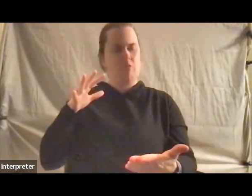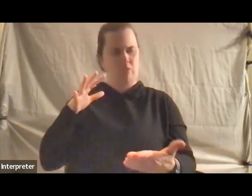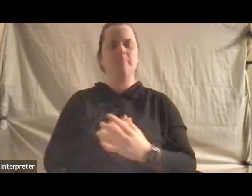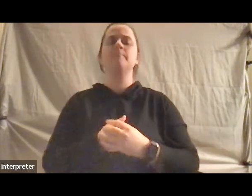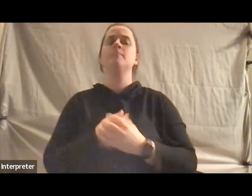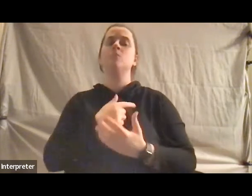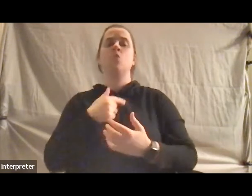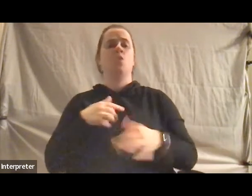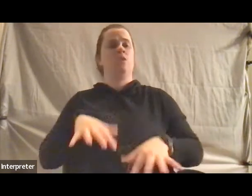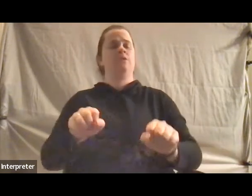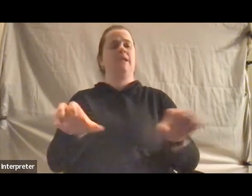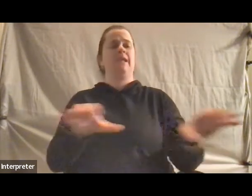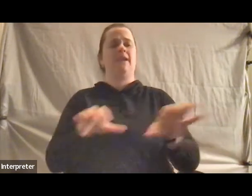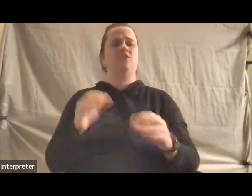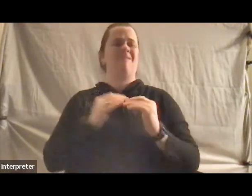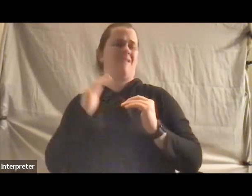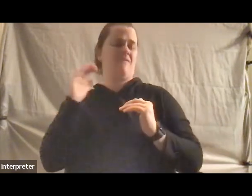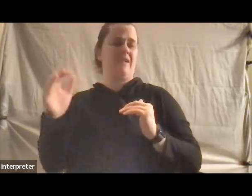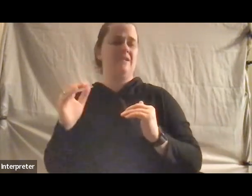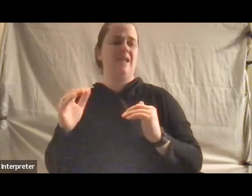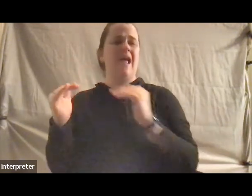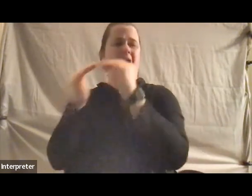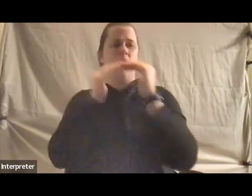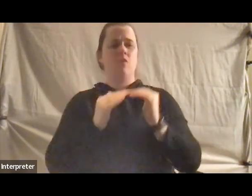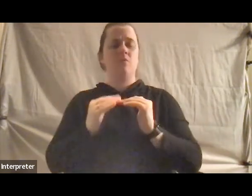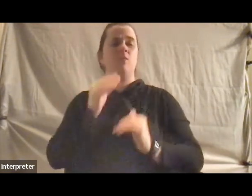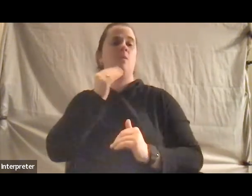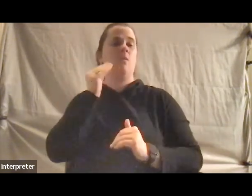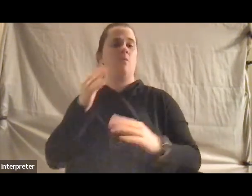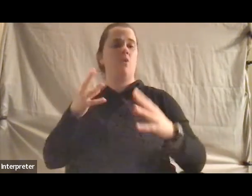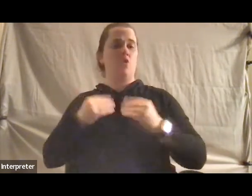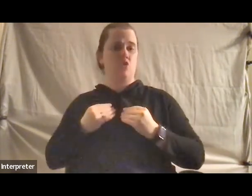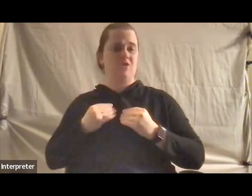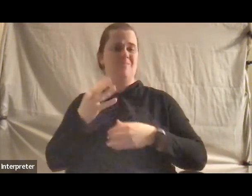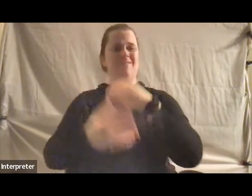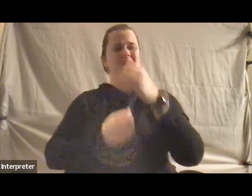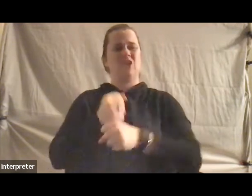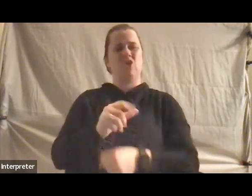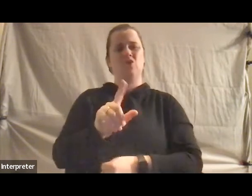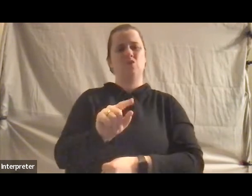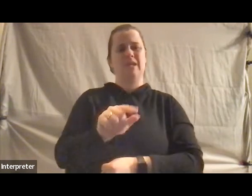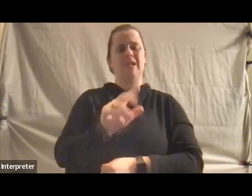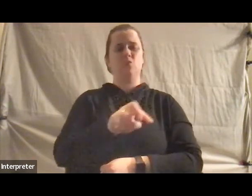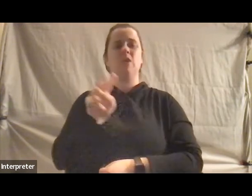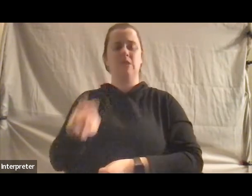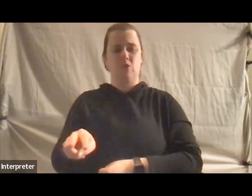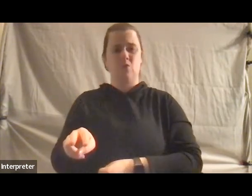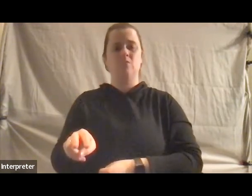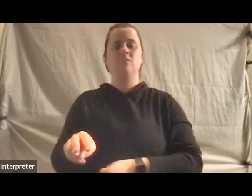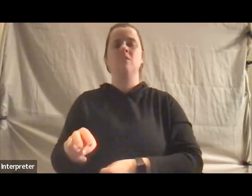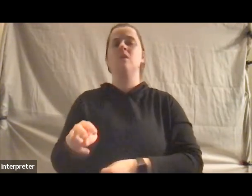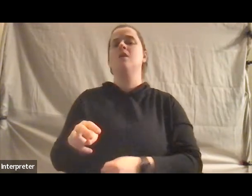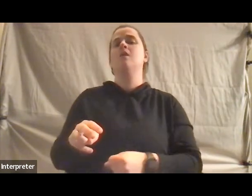action to advance equitable home ownership in 2022. We completed the disparity study on home